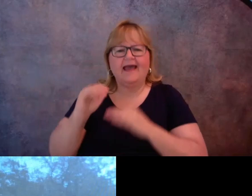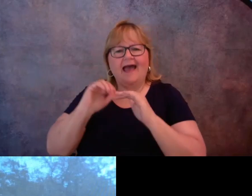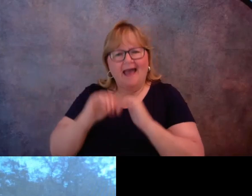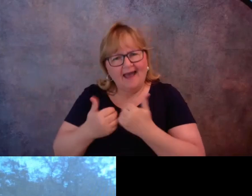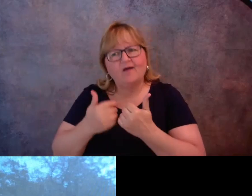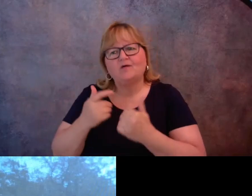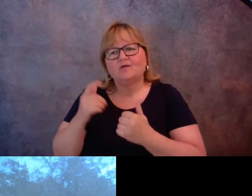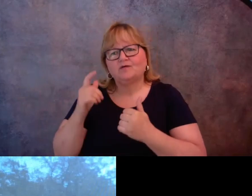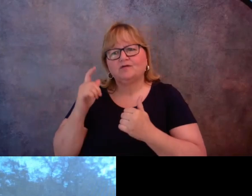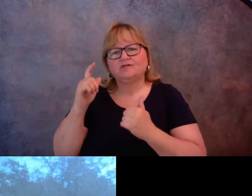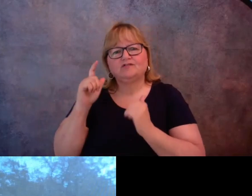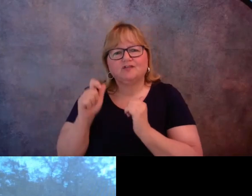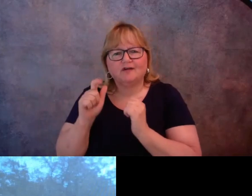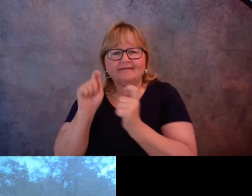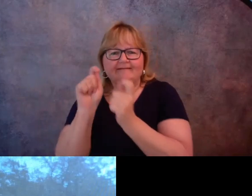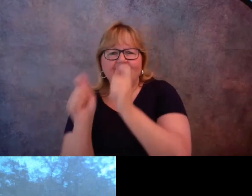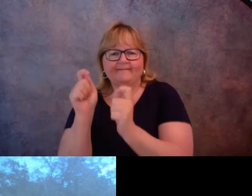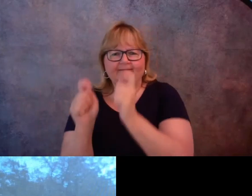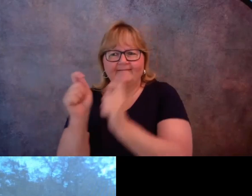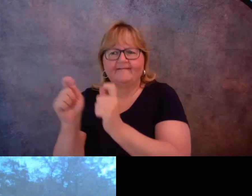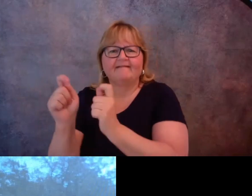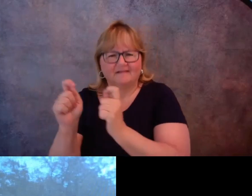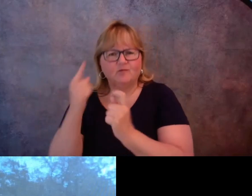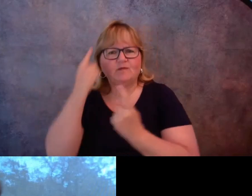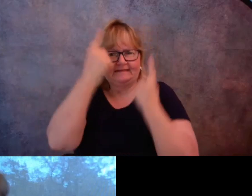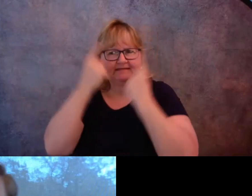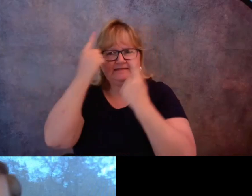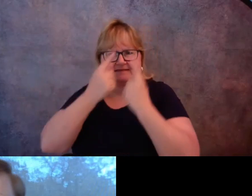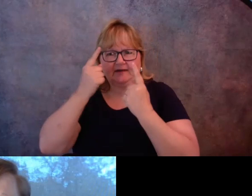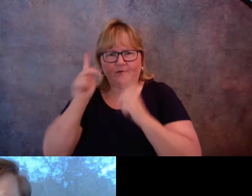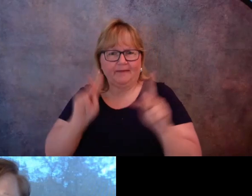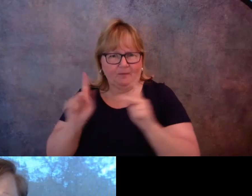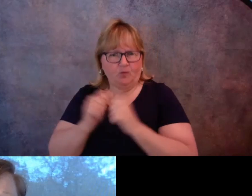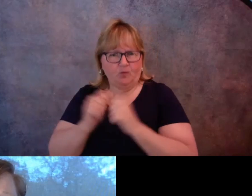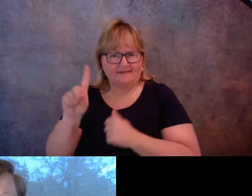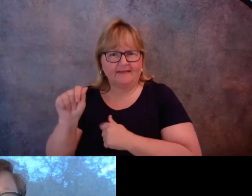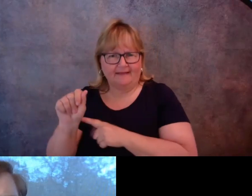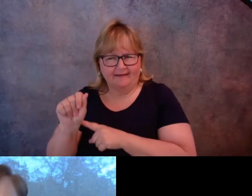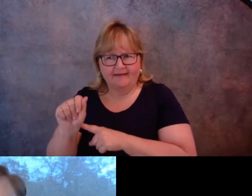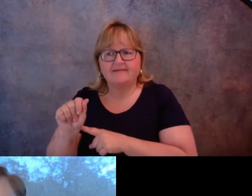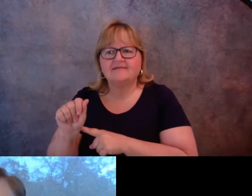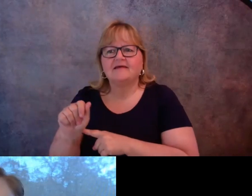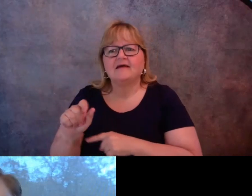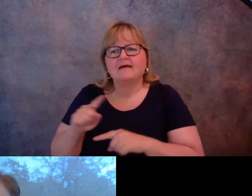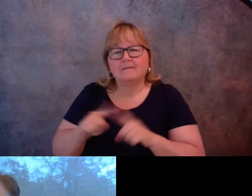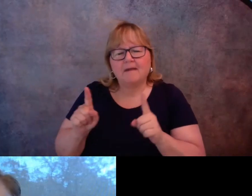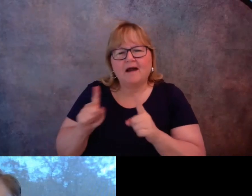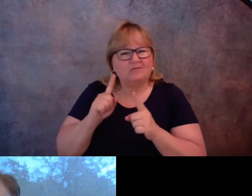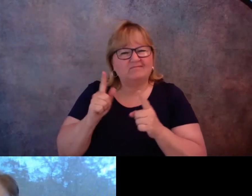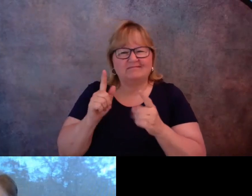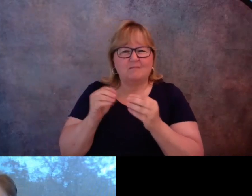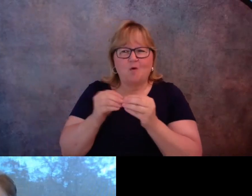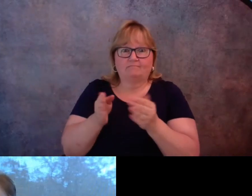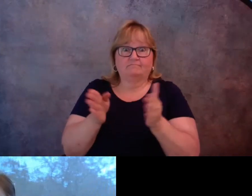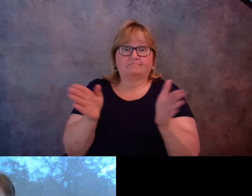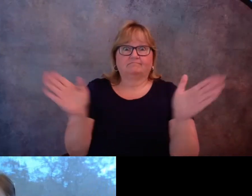further nuanced to take account of the presence of persons with disabilities, but we opened it out into what we